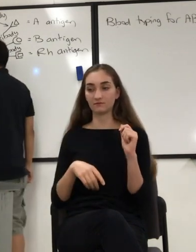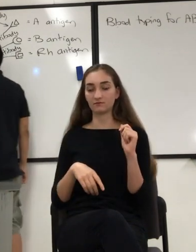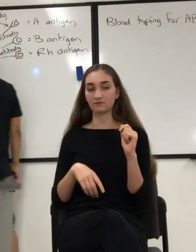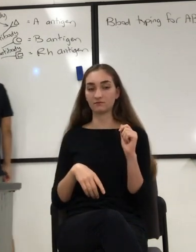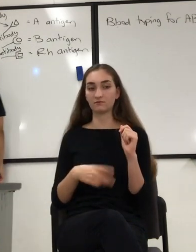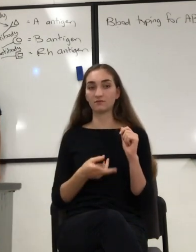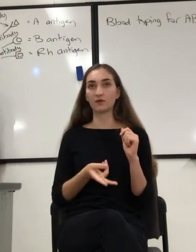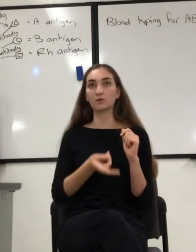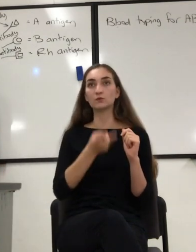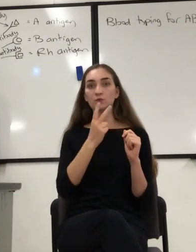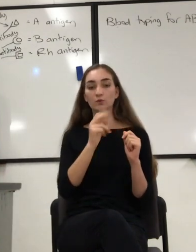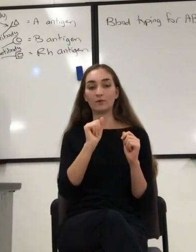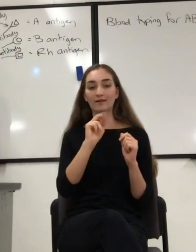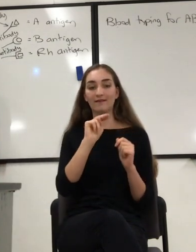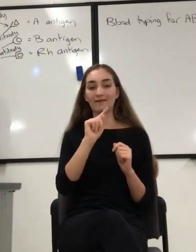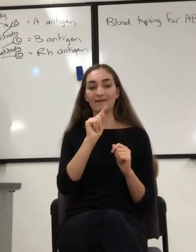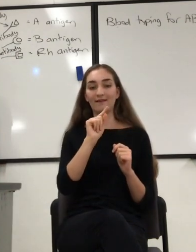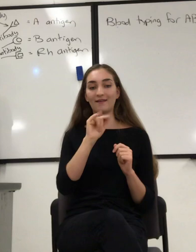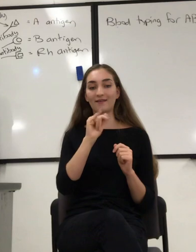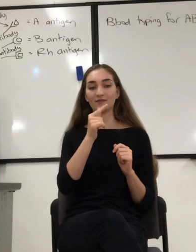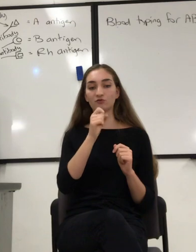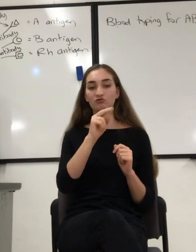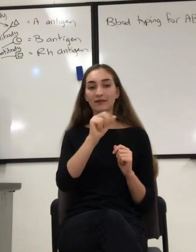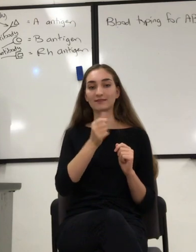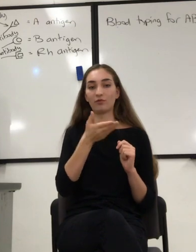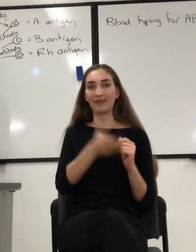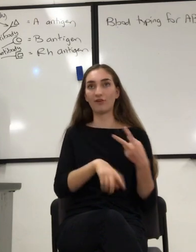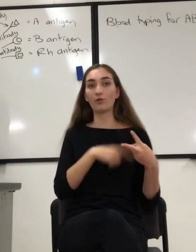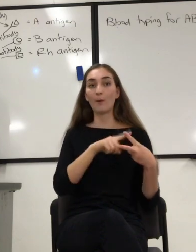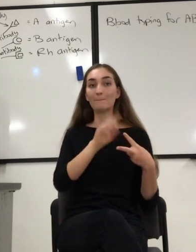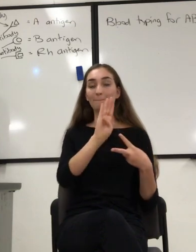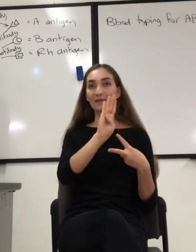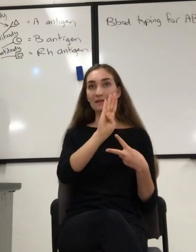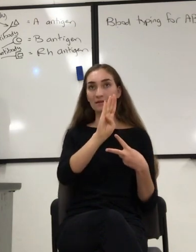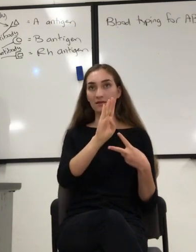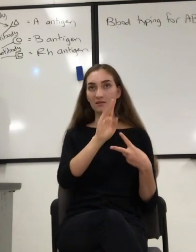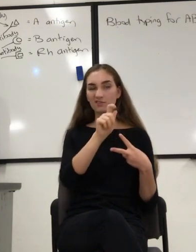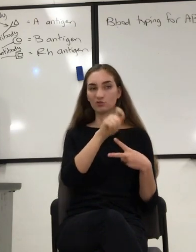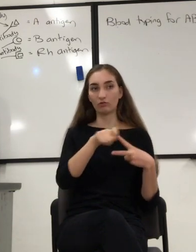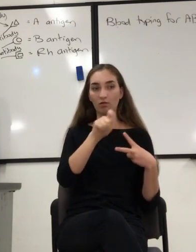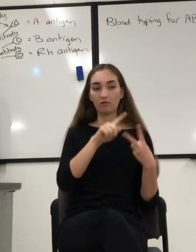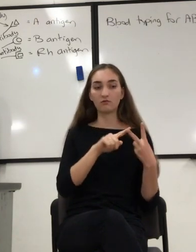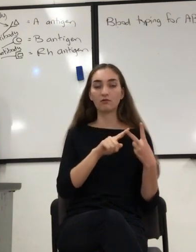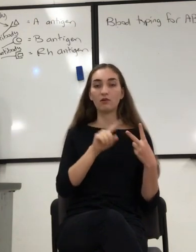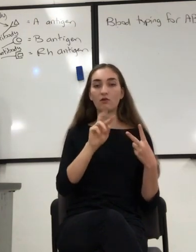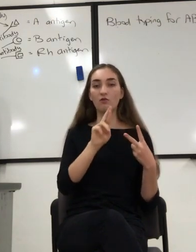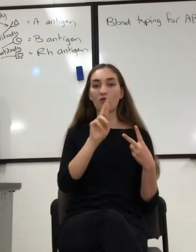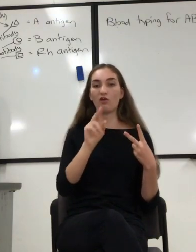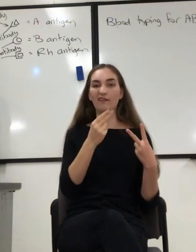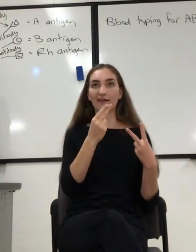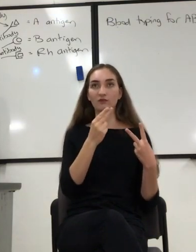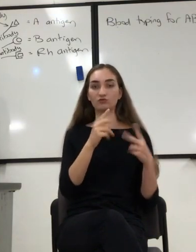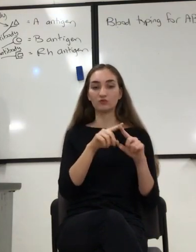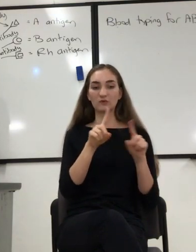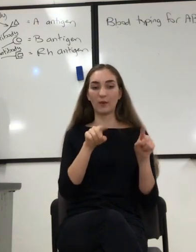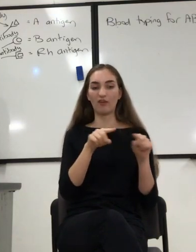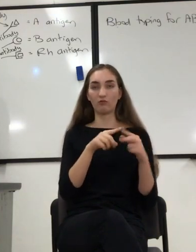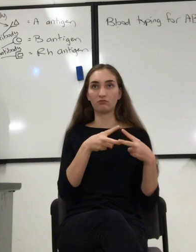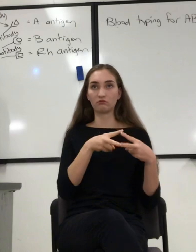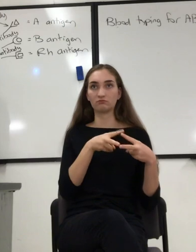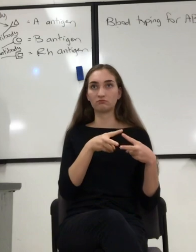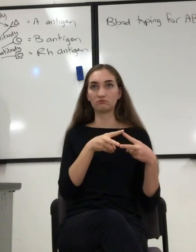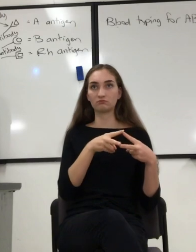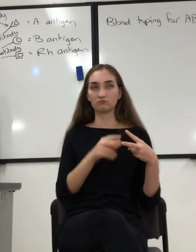two antigens are present. B, I'll draw little circles, and Rh, I'll draw little squares.